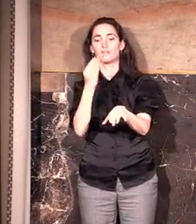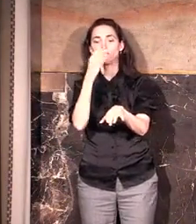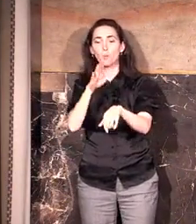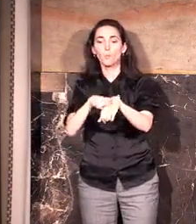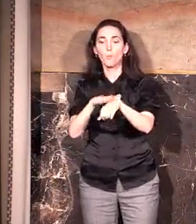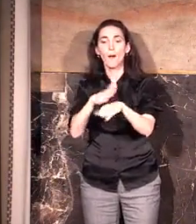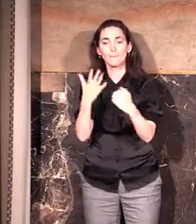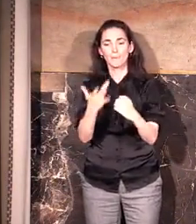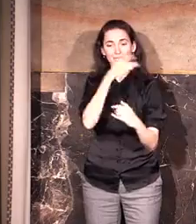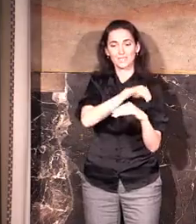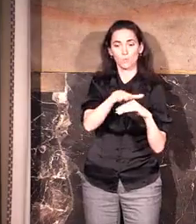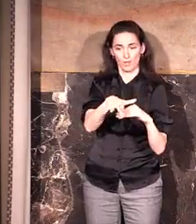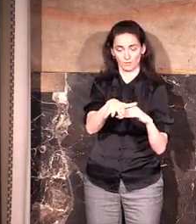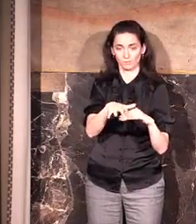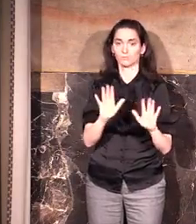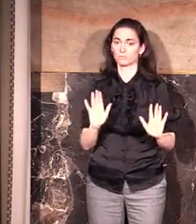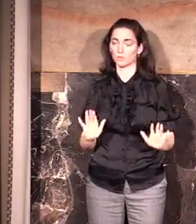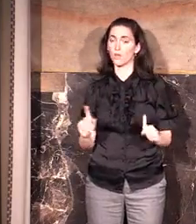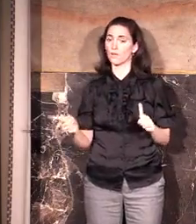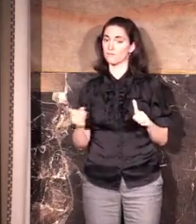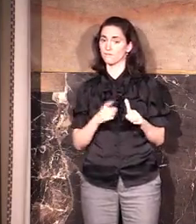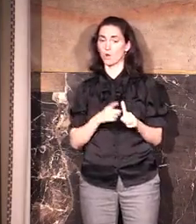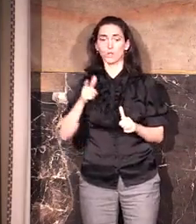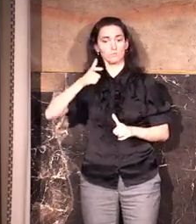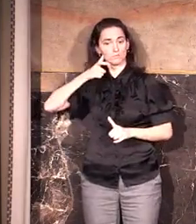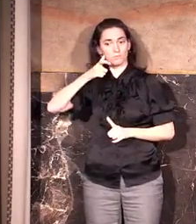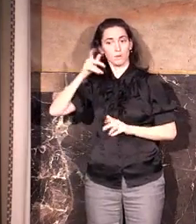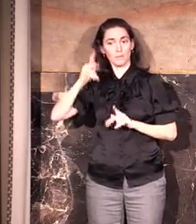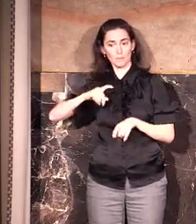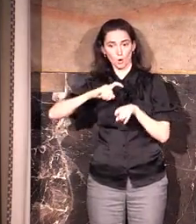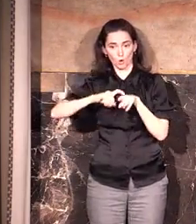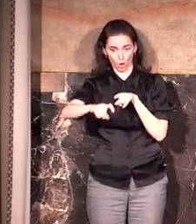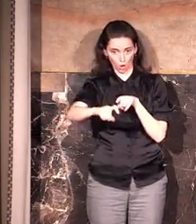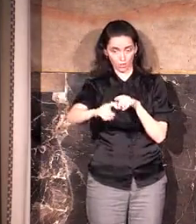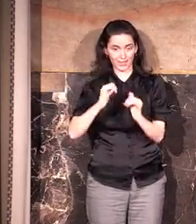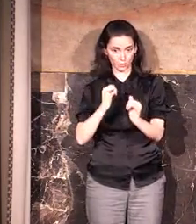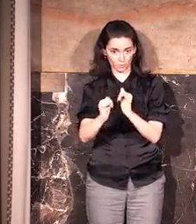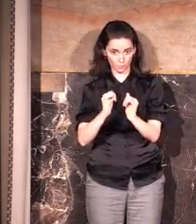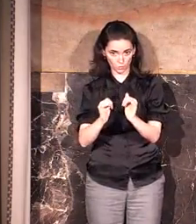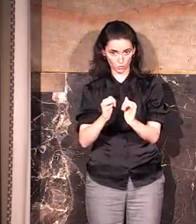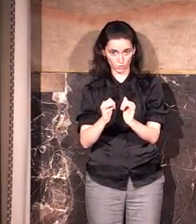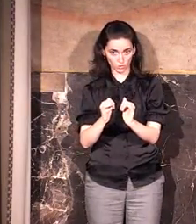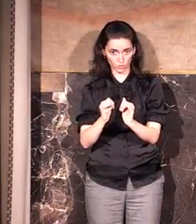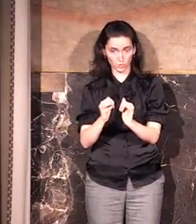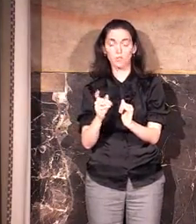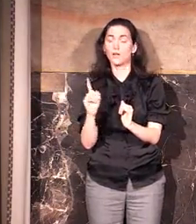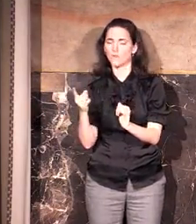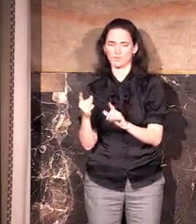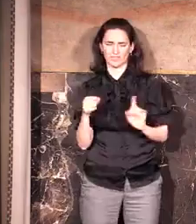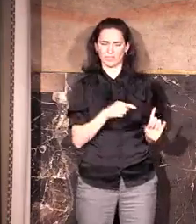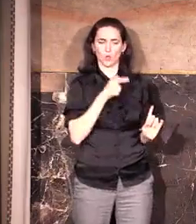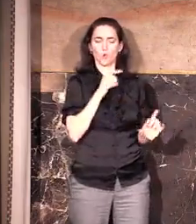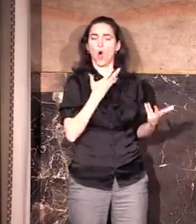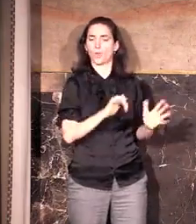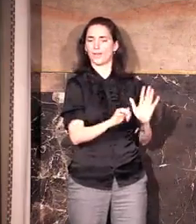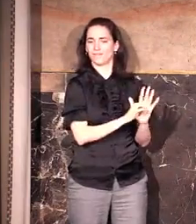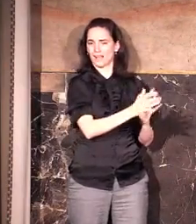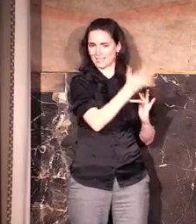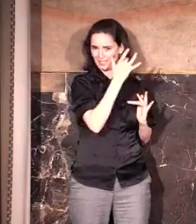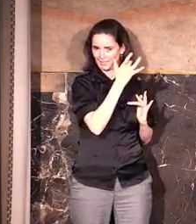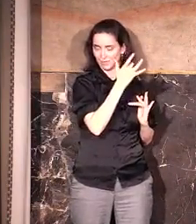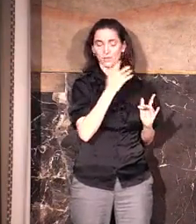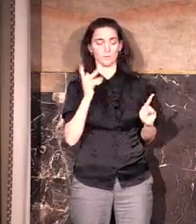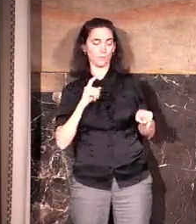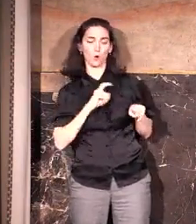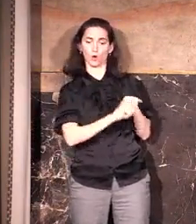of all. One is, are the individuals that are reaching out doing the informational interviews are going to be thoroughly trained? Our team currently is